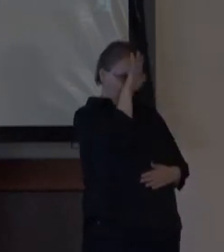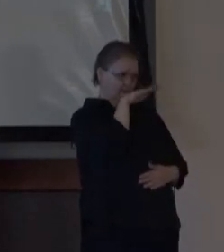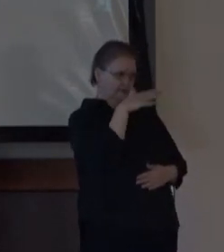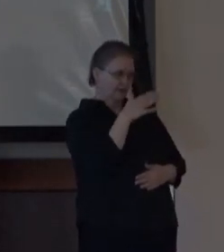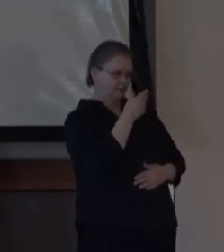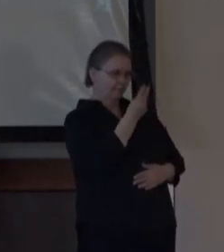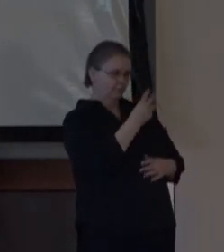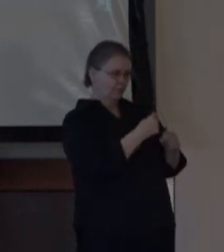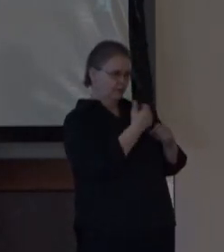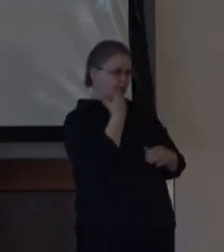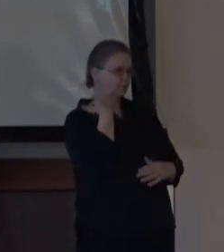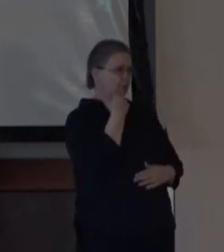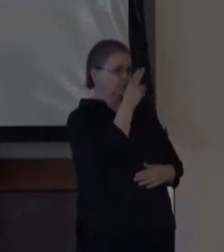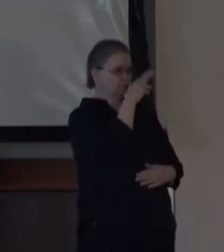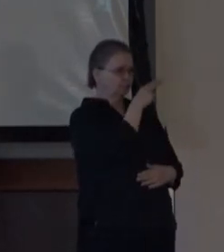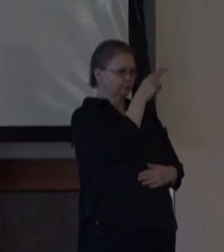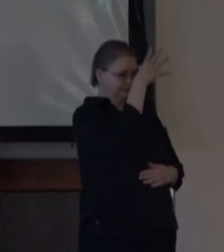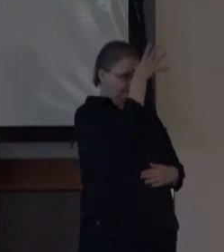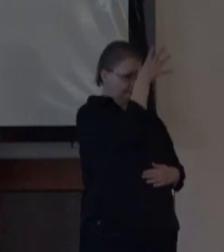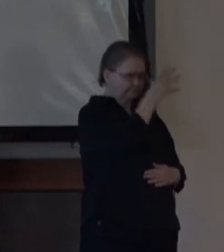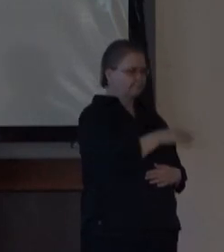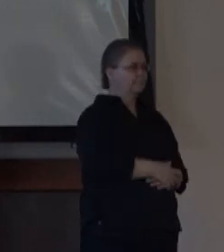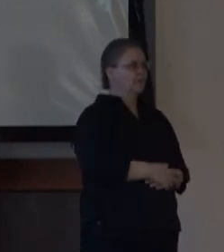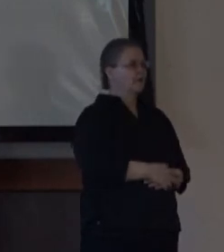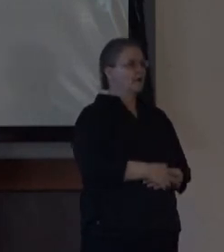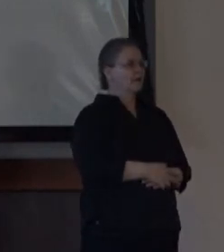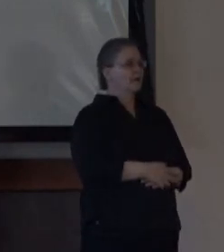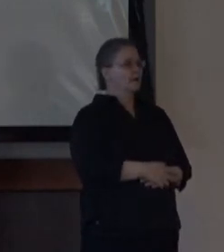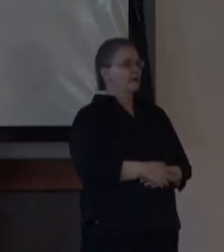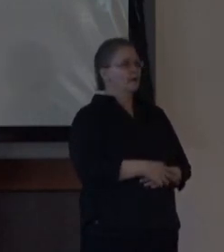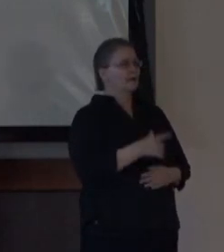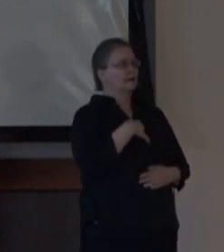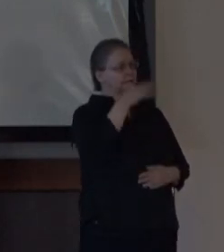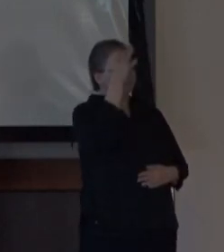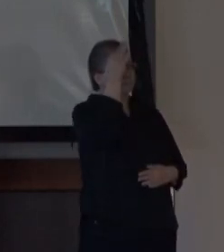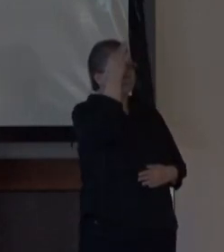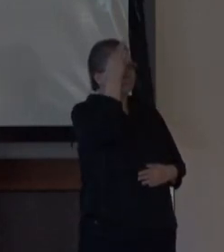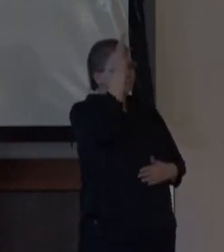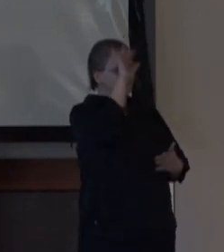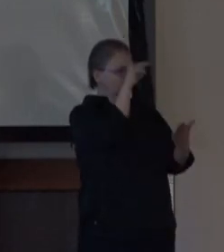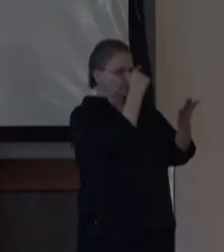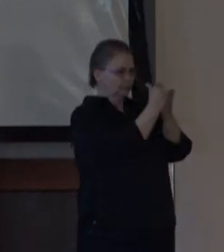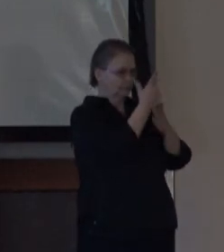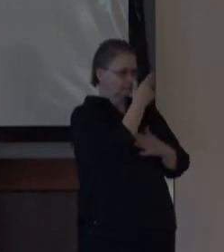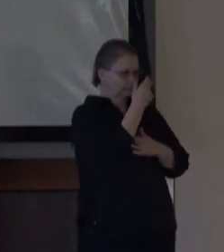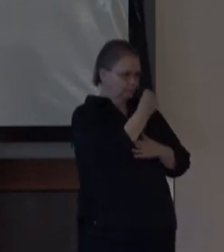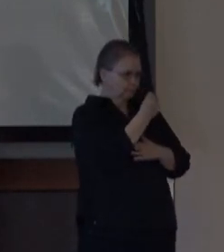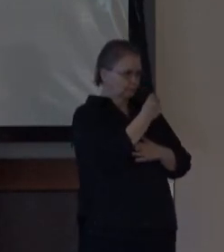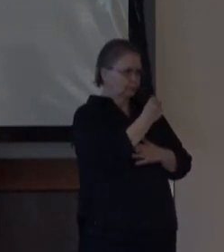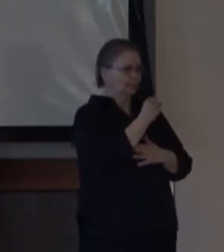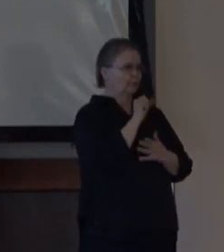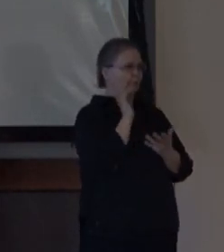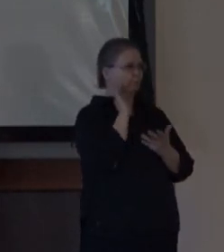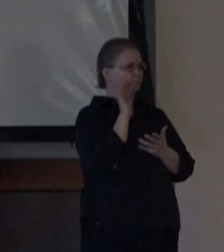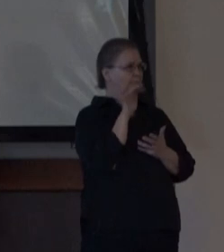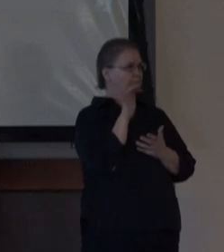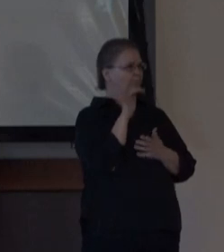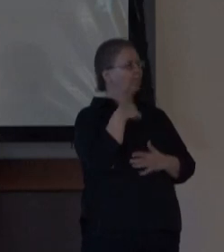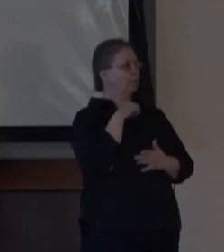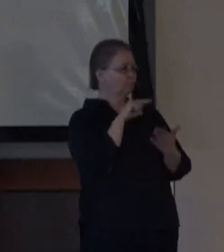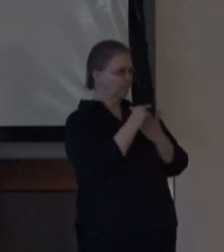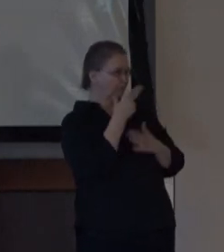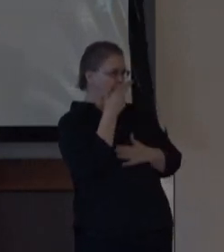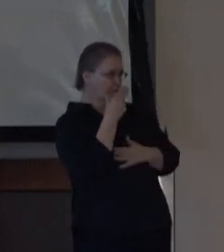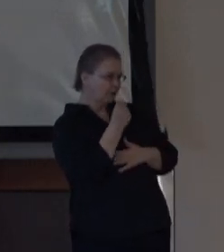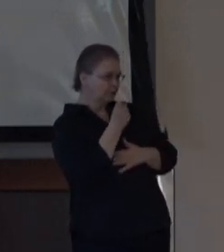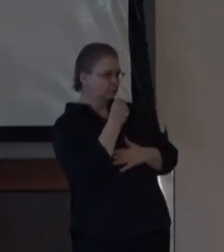couple years ago, so rest in peace, Dad. But I barely graduated from high school. I graduated from high